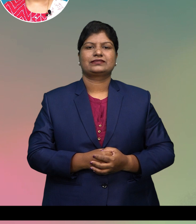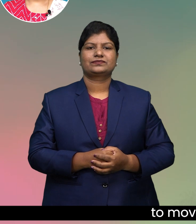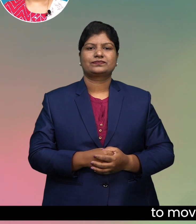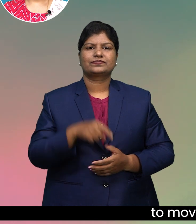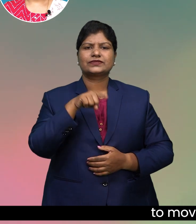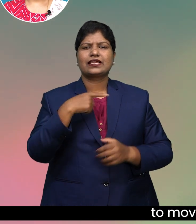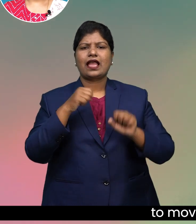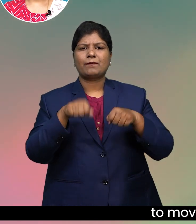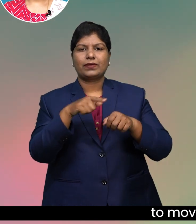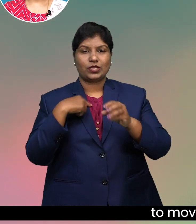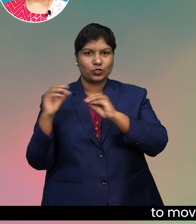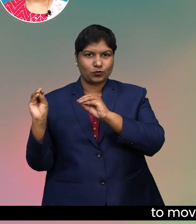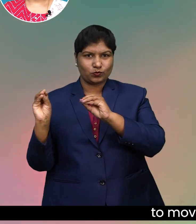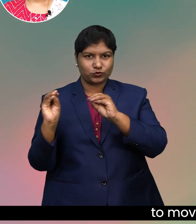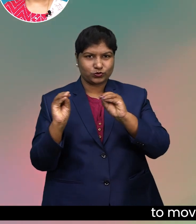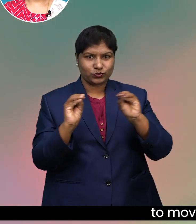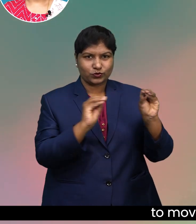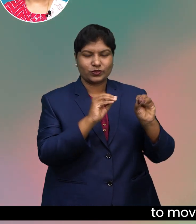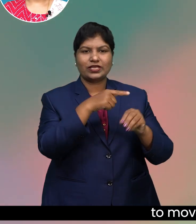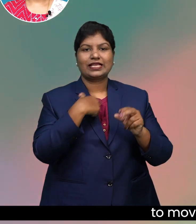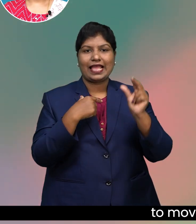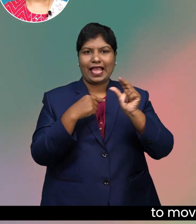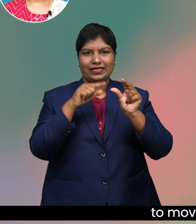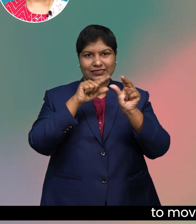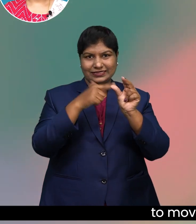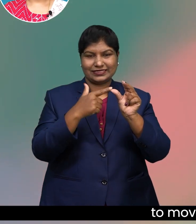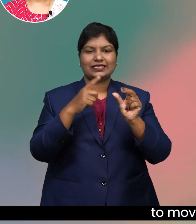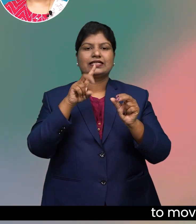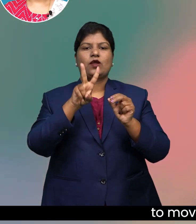enabling it to move towards the ovum.